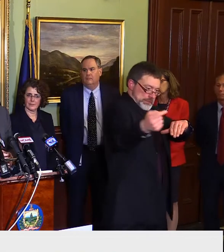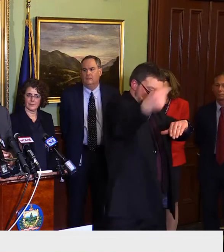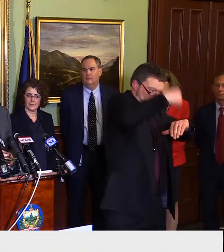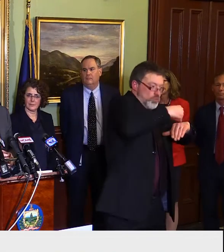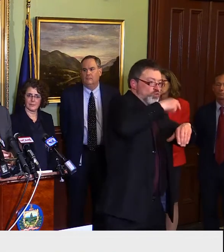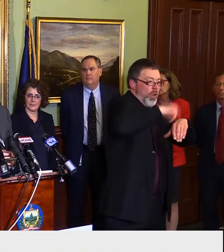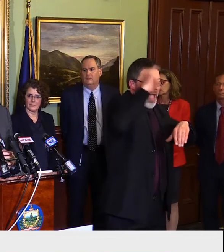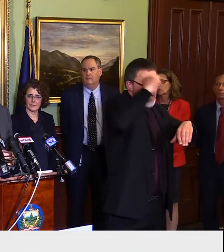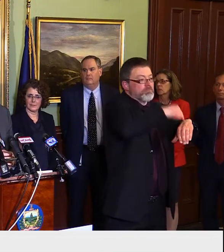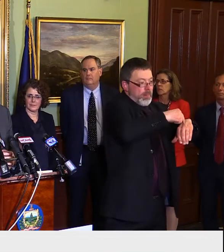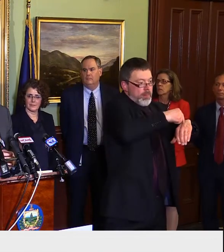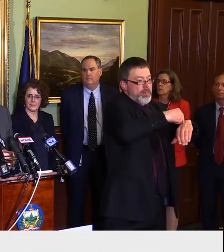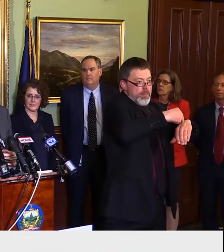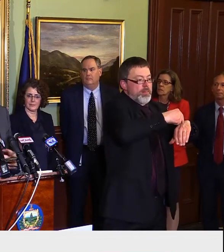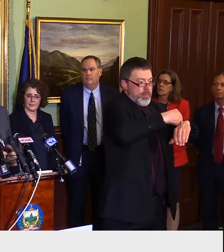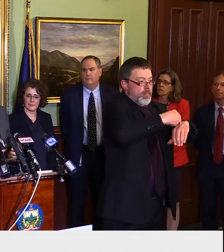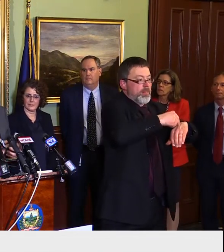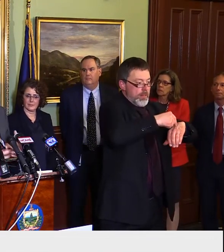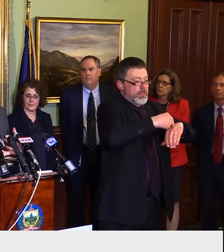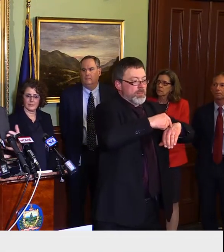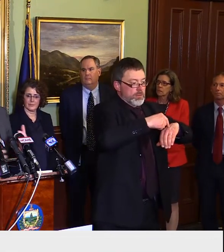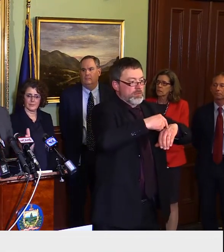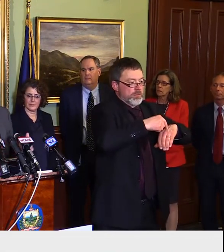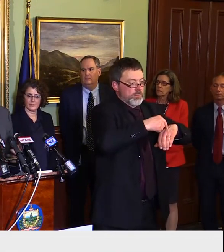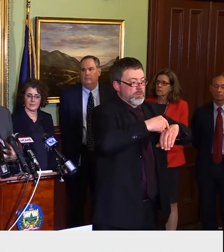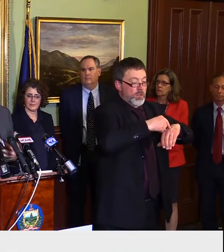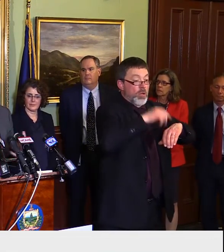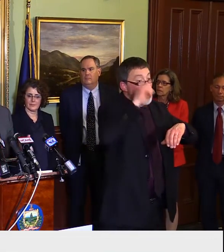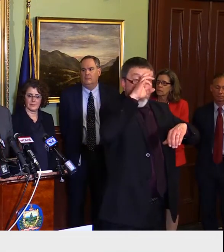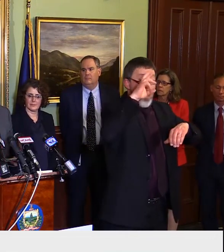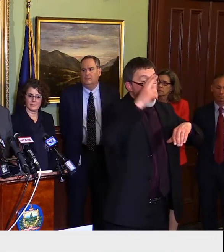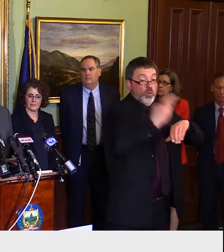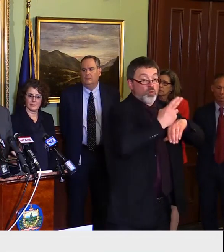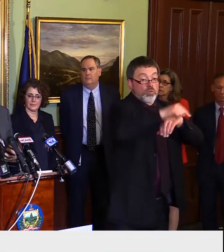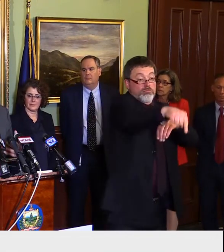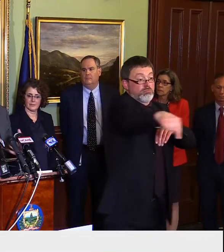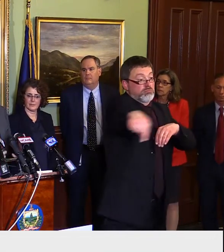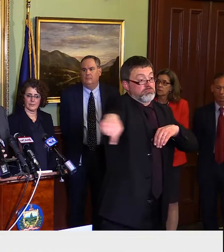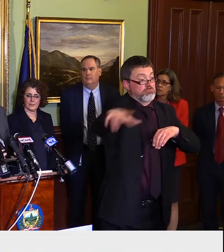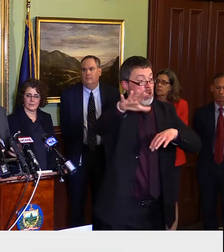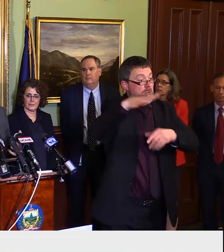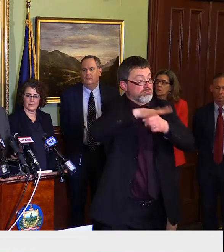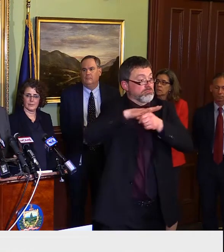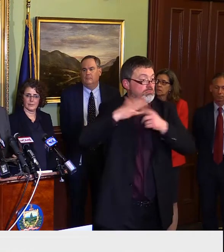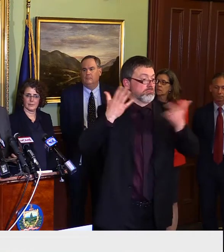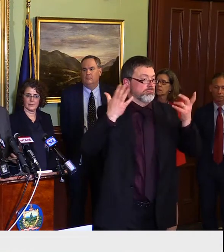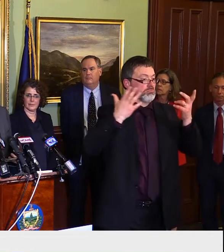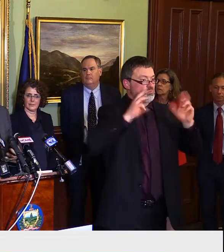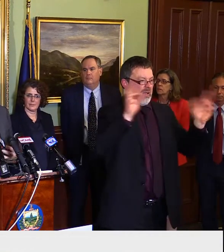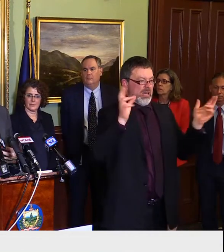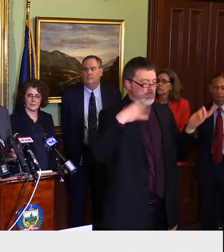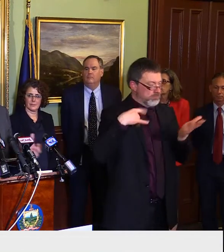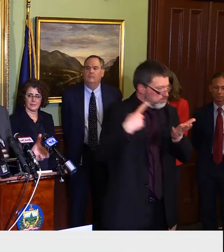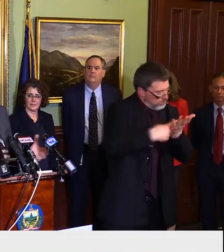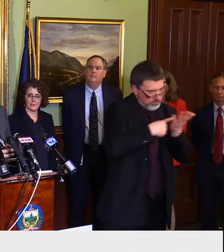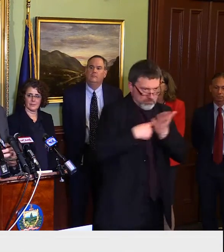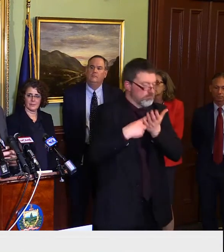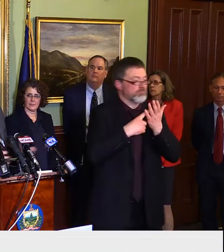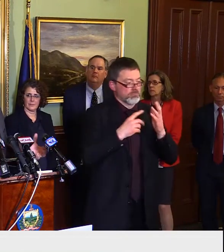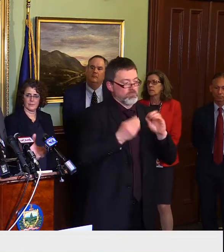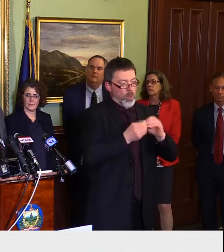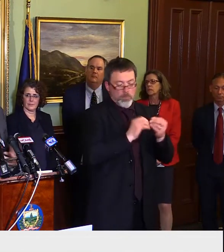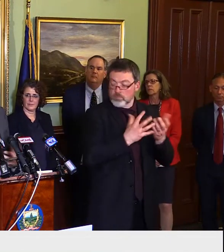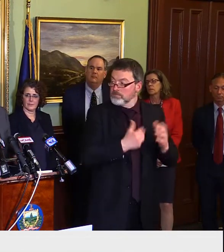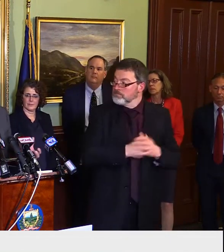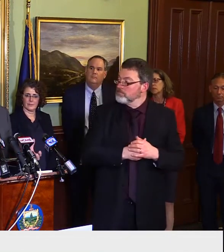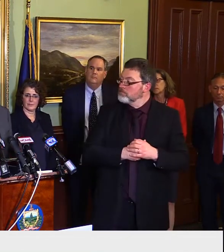to make sure that we have alternative staffing plans, that we can have